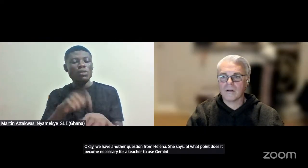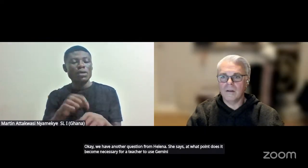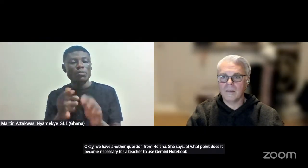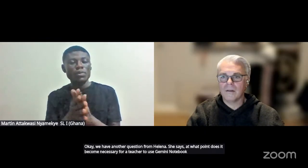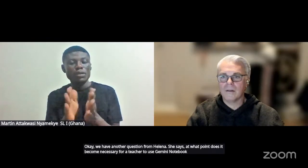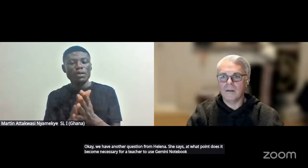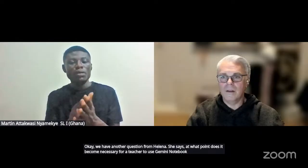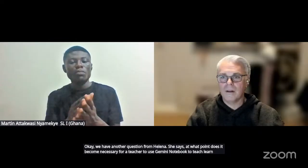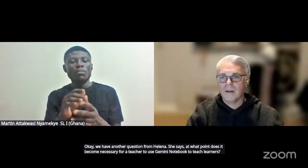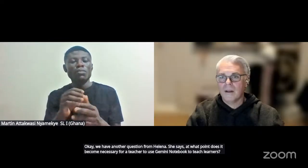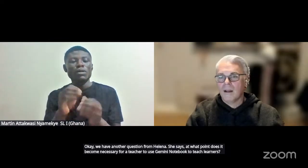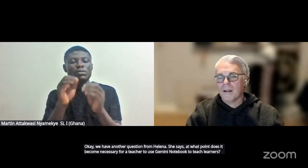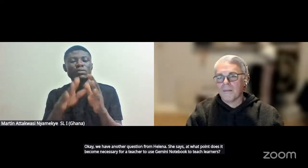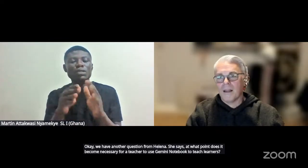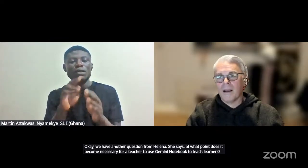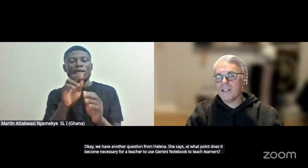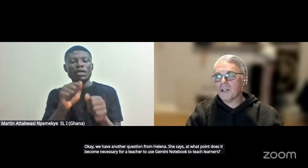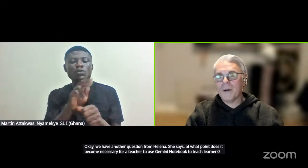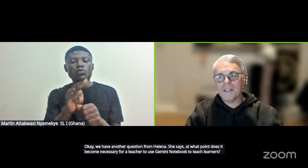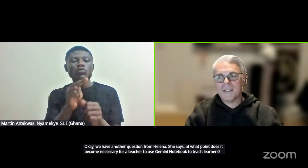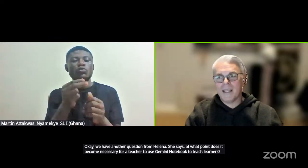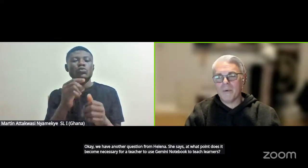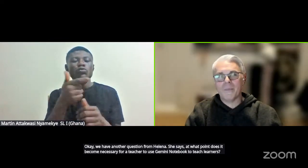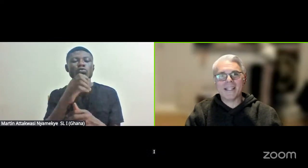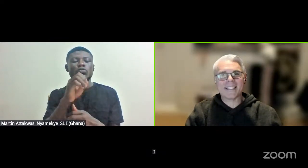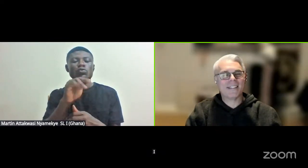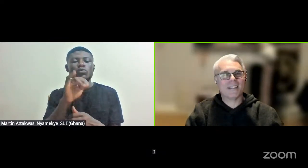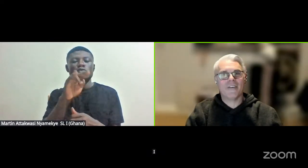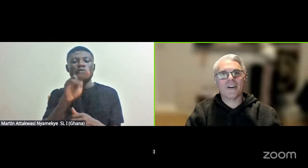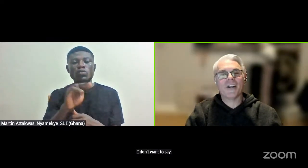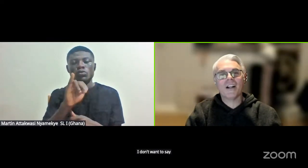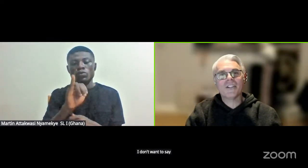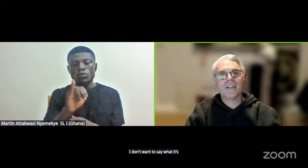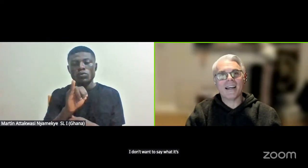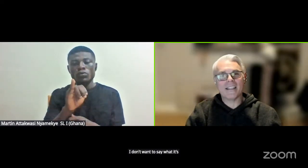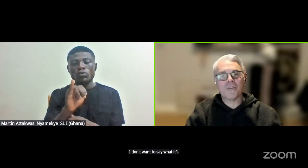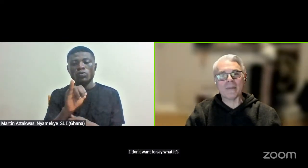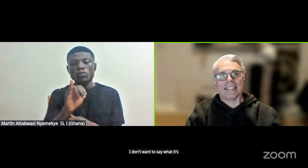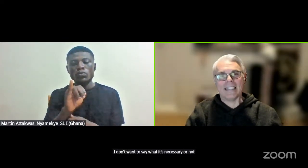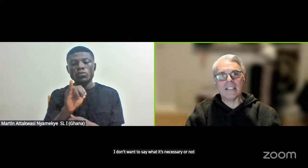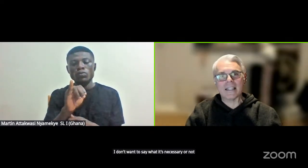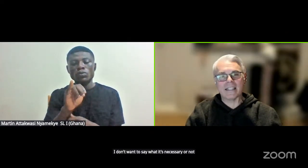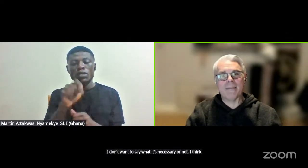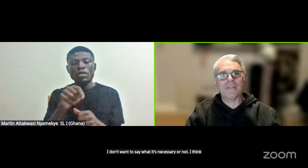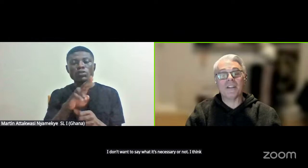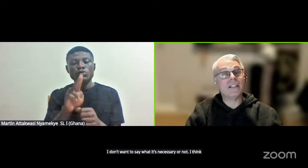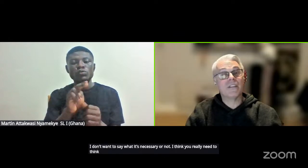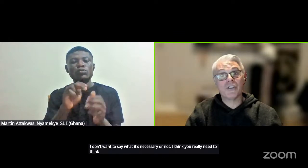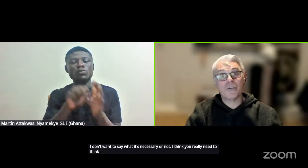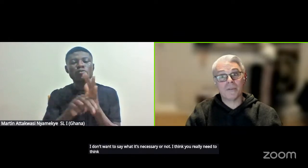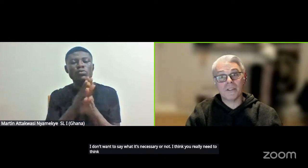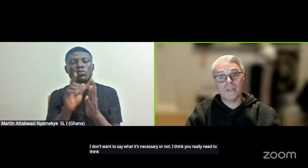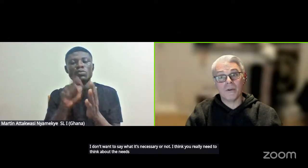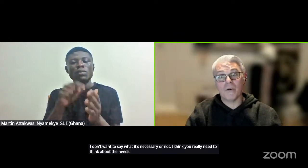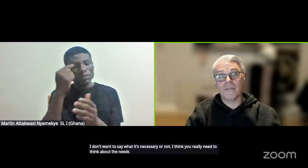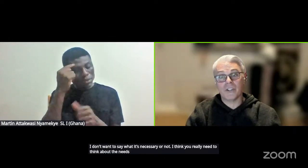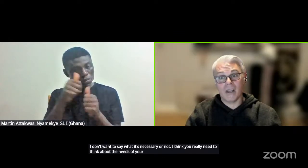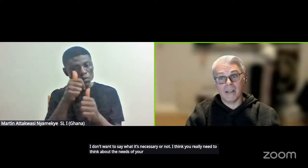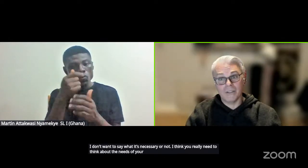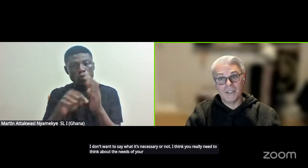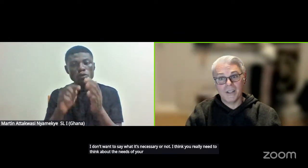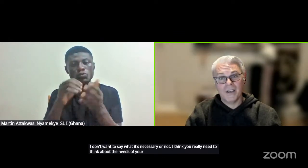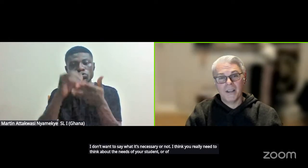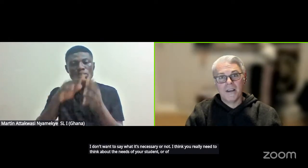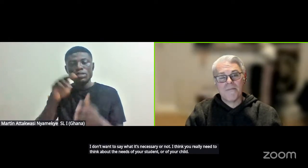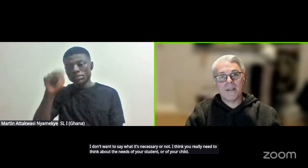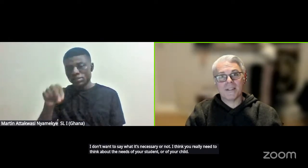teach learners? I don't want to say when it's necessary or not. I think you really need to think about the needs of your student or of your